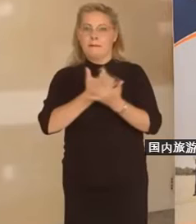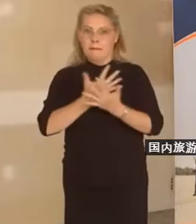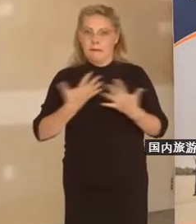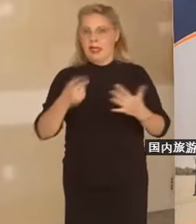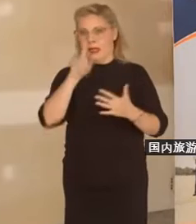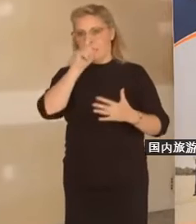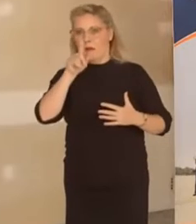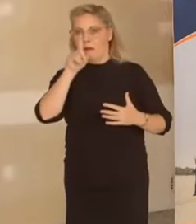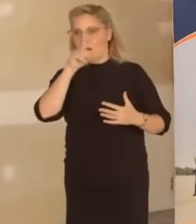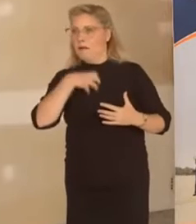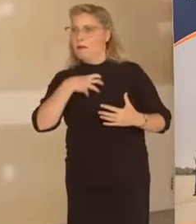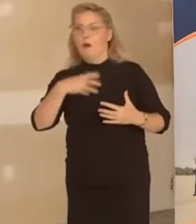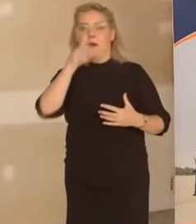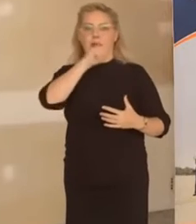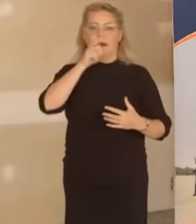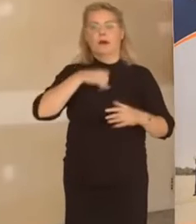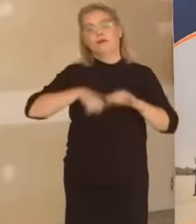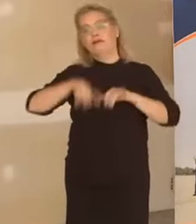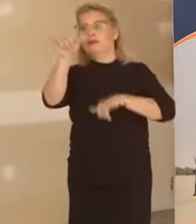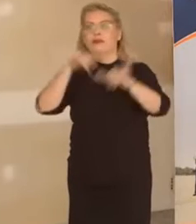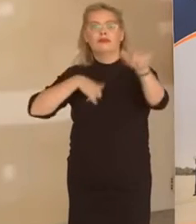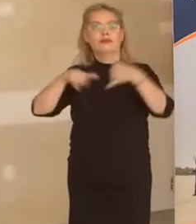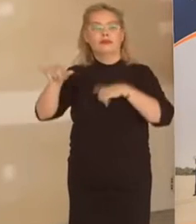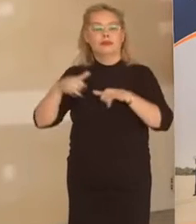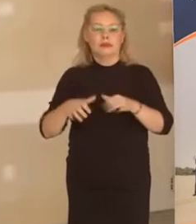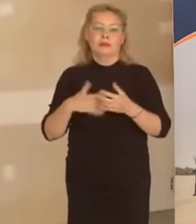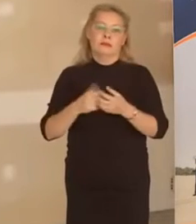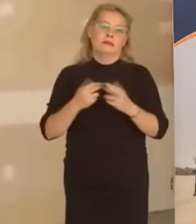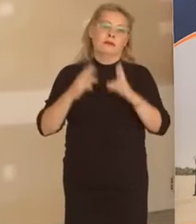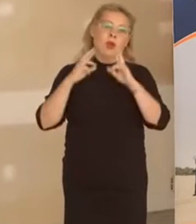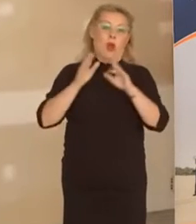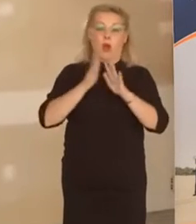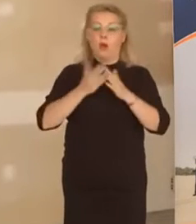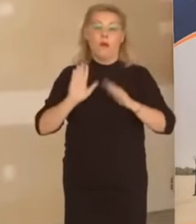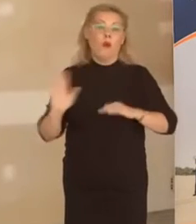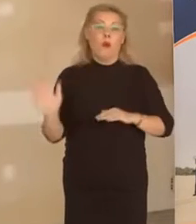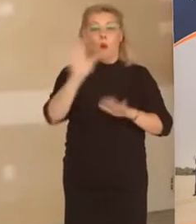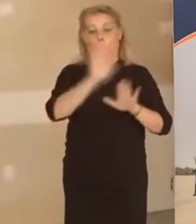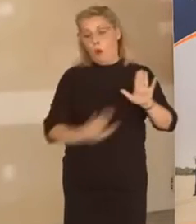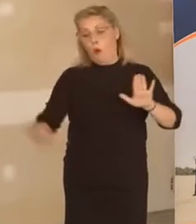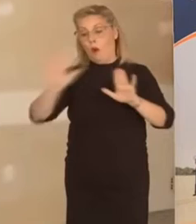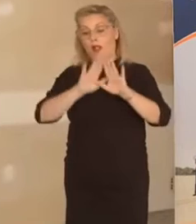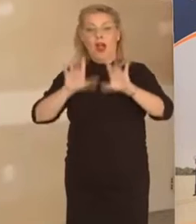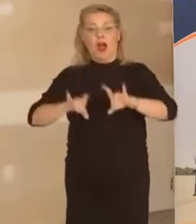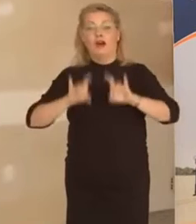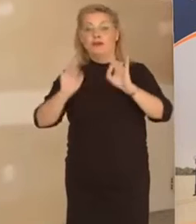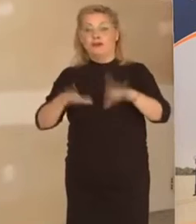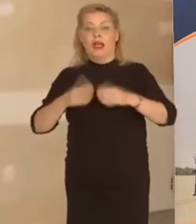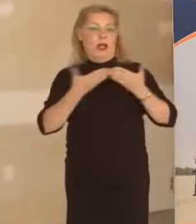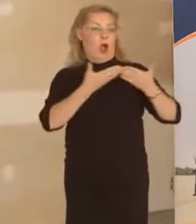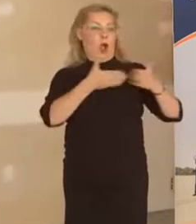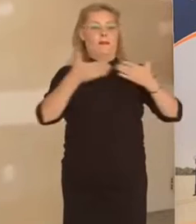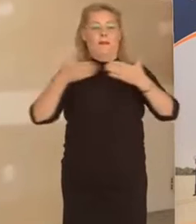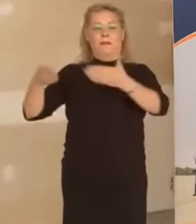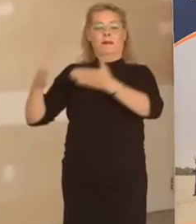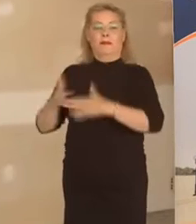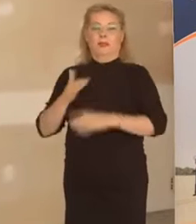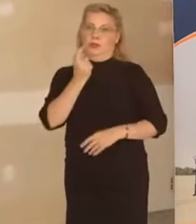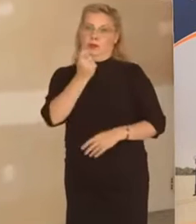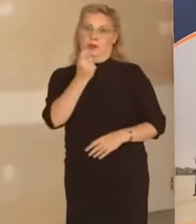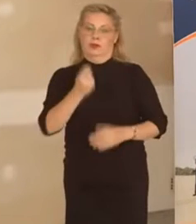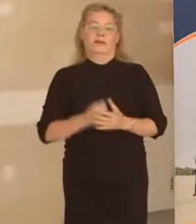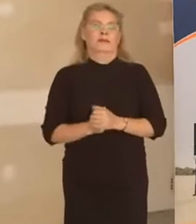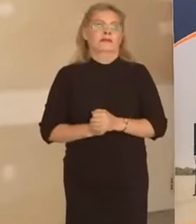across Australia. The sooner we get all of our borders across the country open will be a great thing. But here today we're seeing